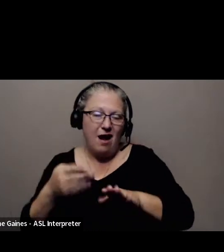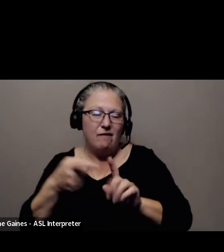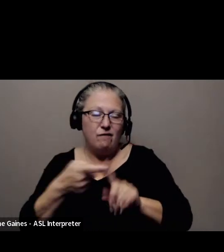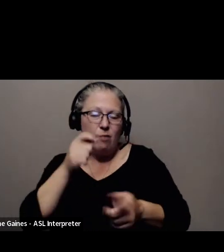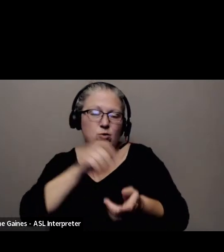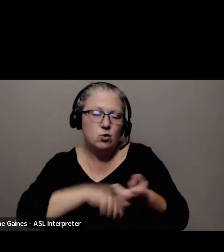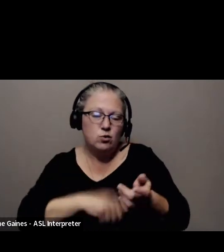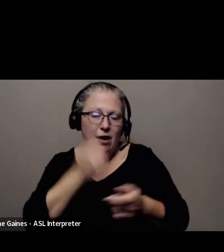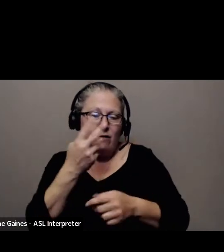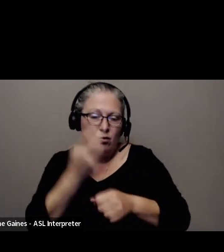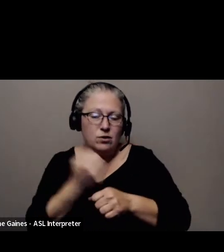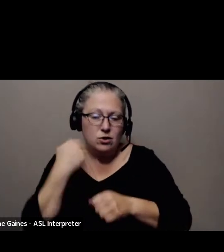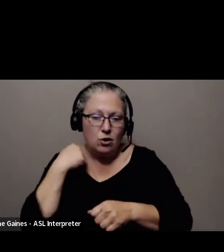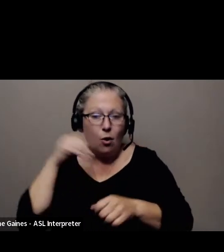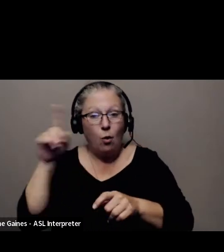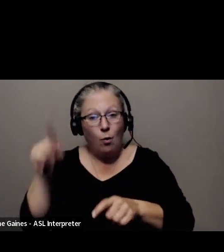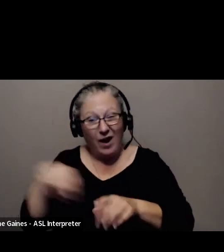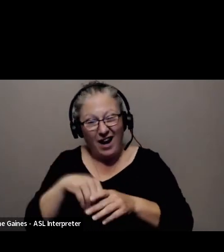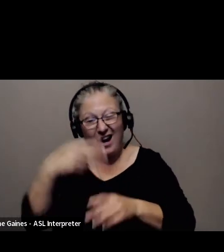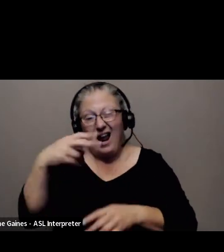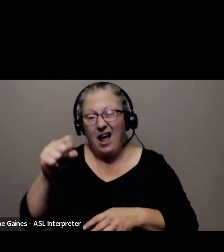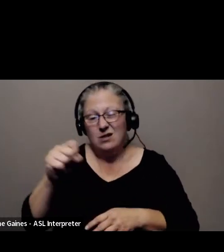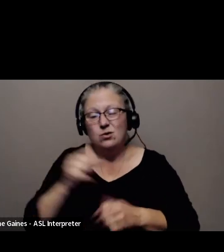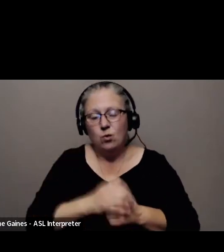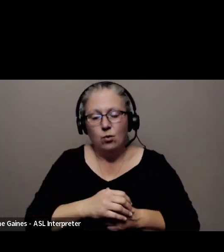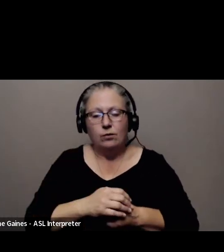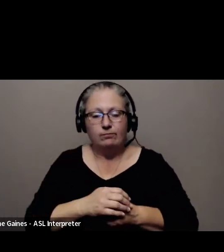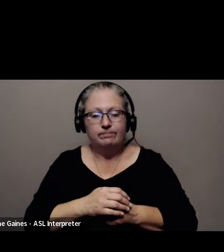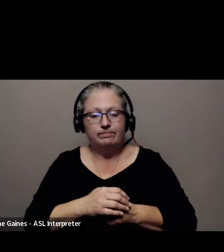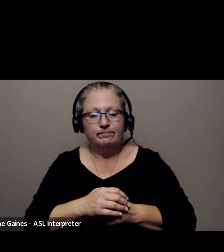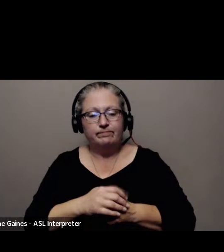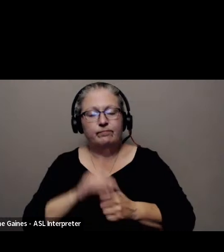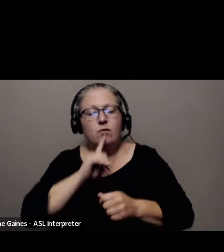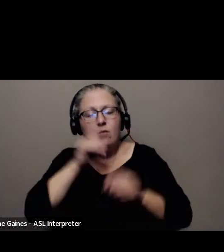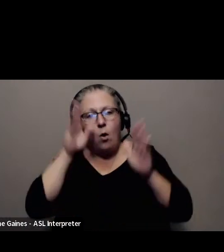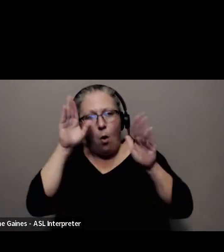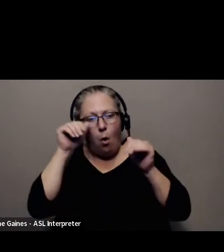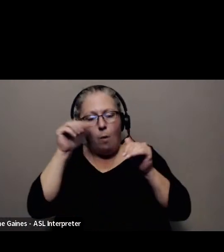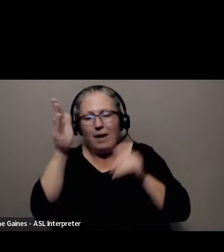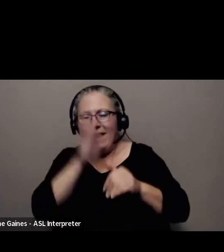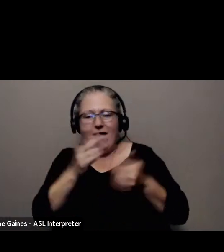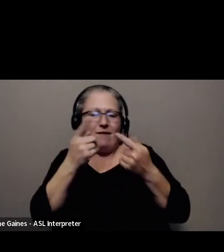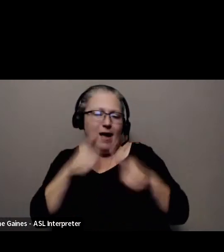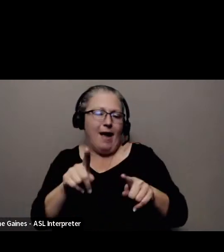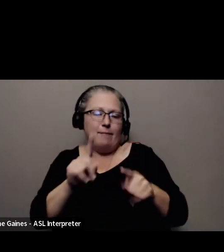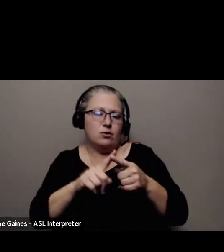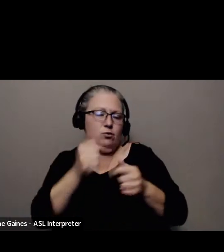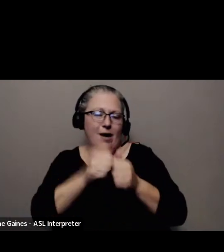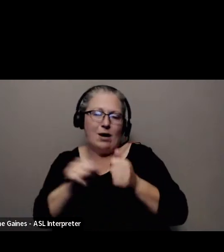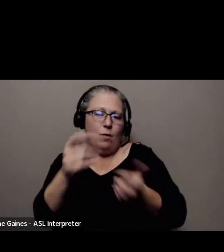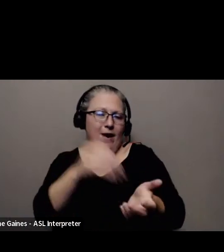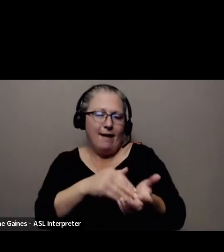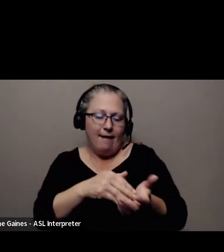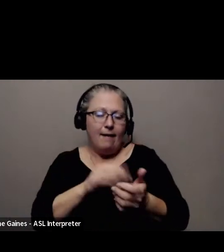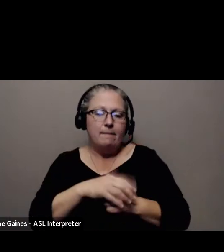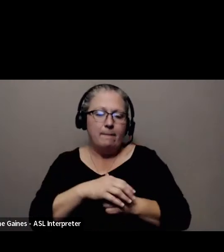and he was in high school. So, I really hope that never happens to anybody again. And